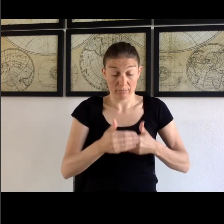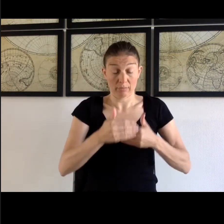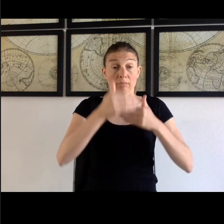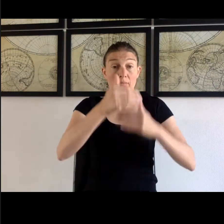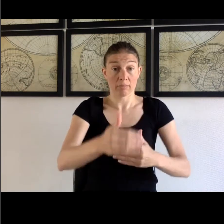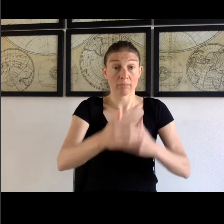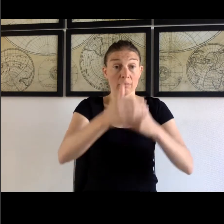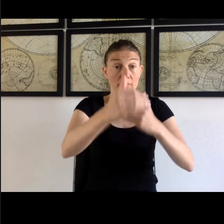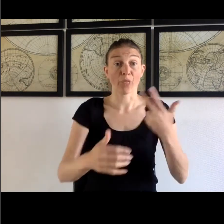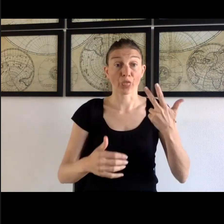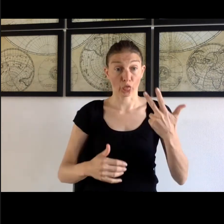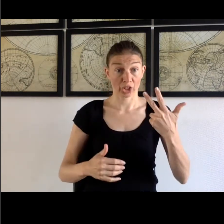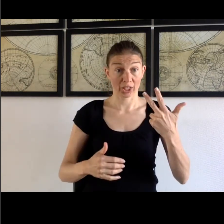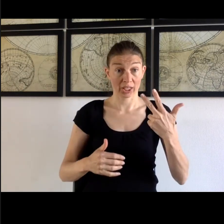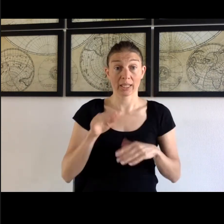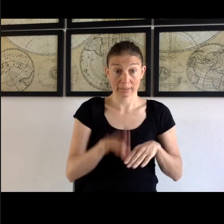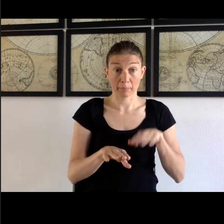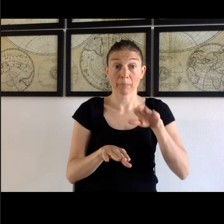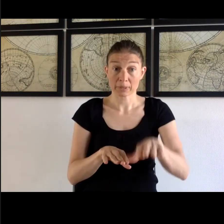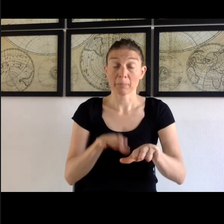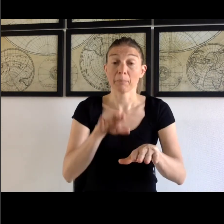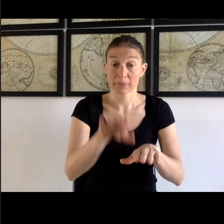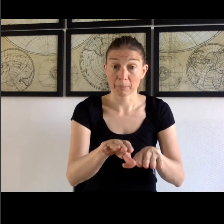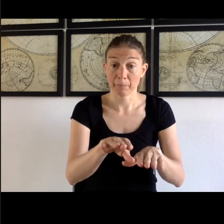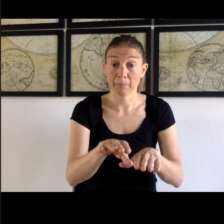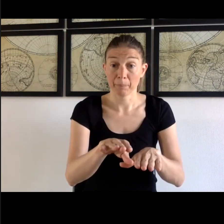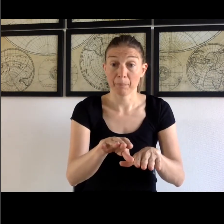that it's not only aimed at